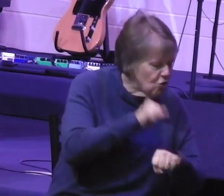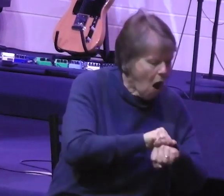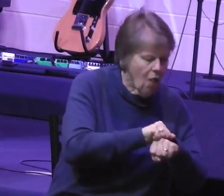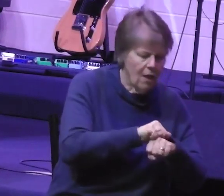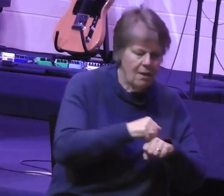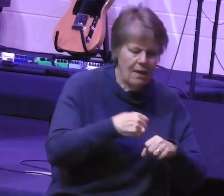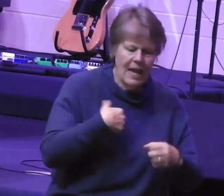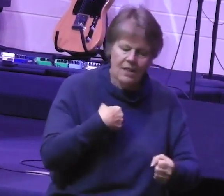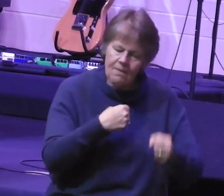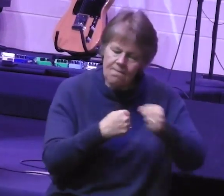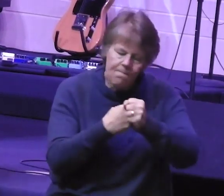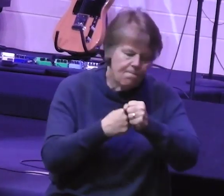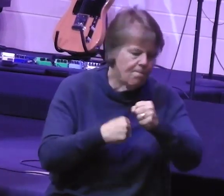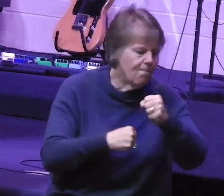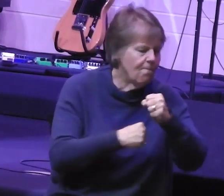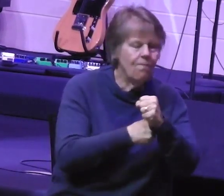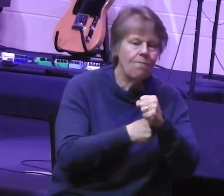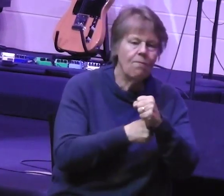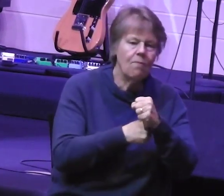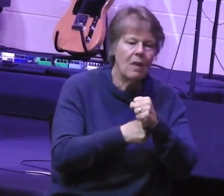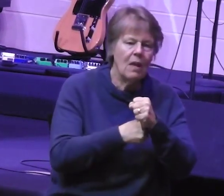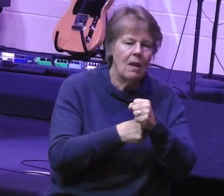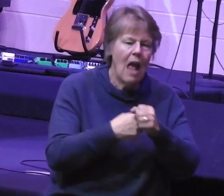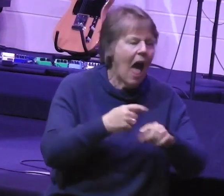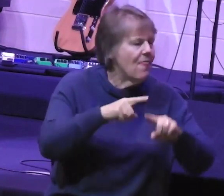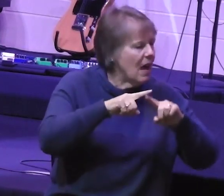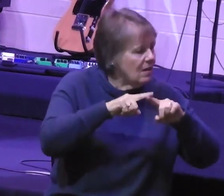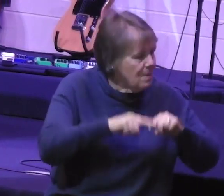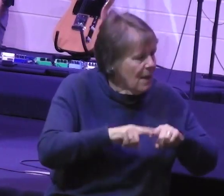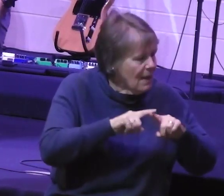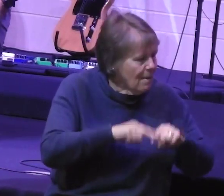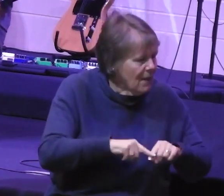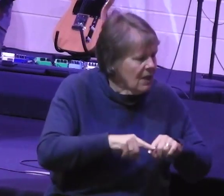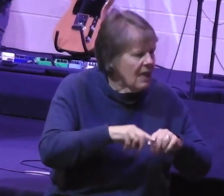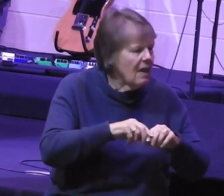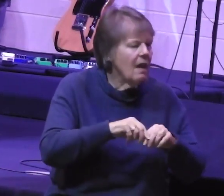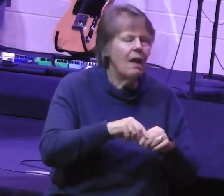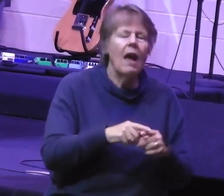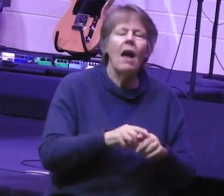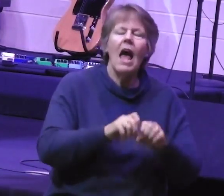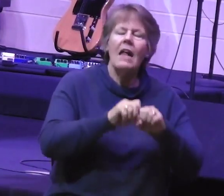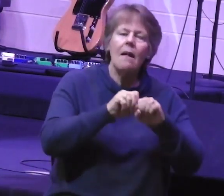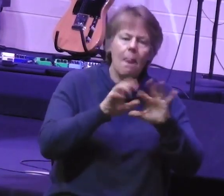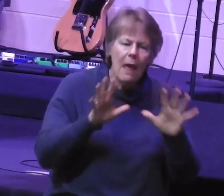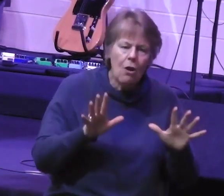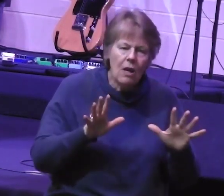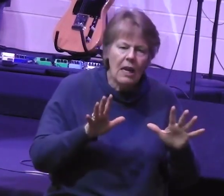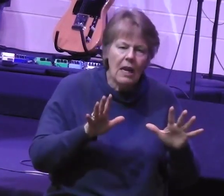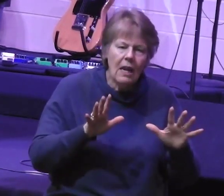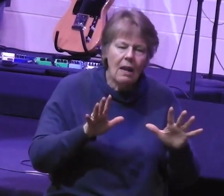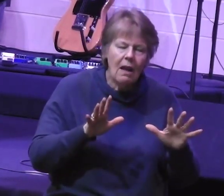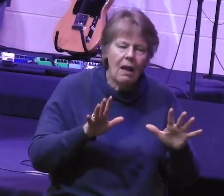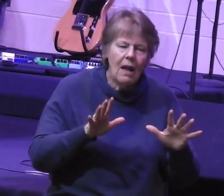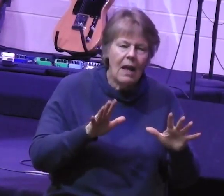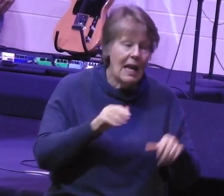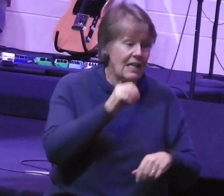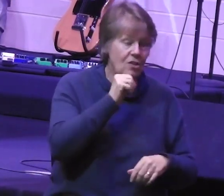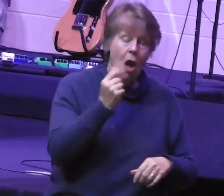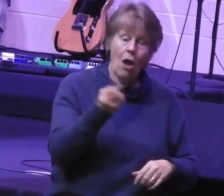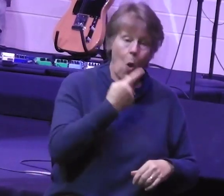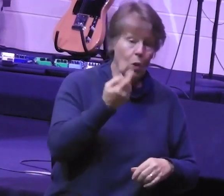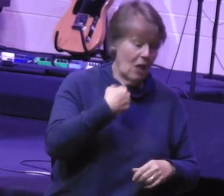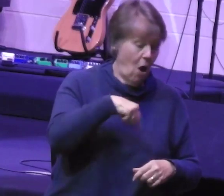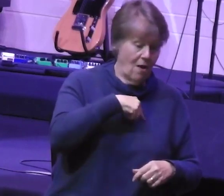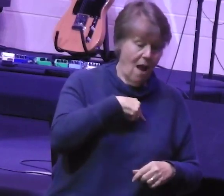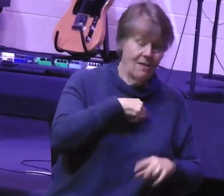get. And this reliability and clarity and dependability is not just on us, but it's God